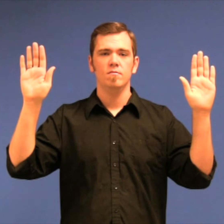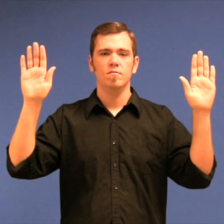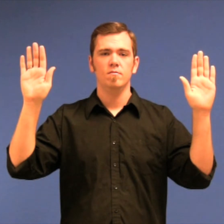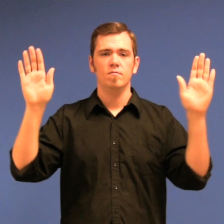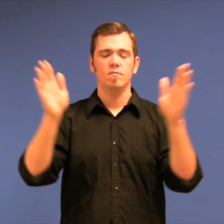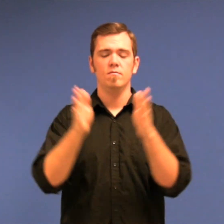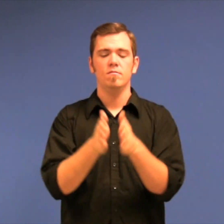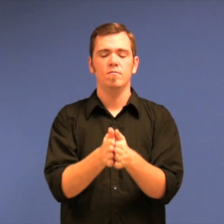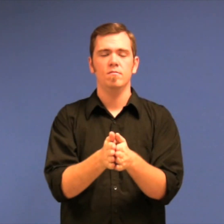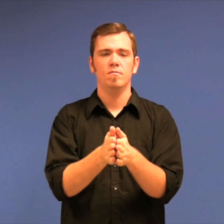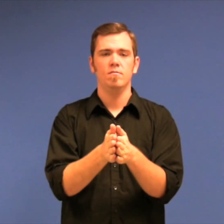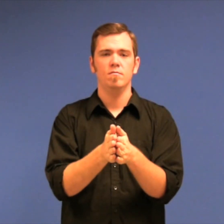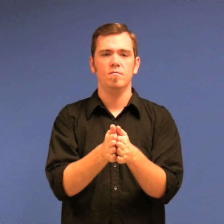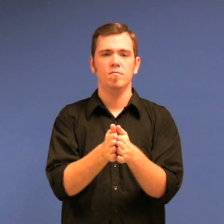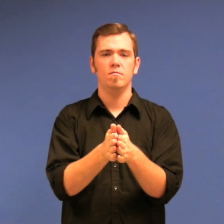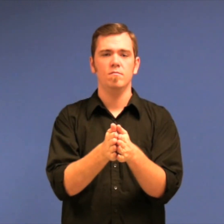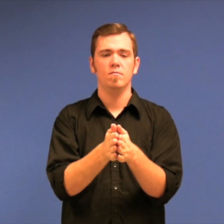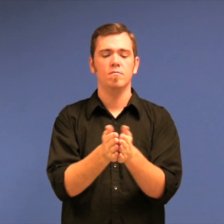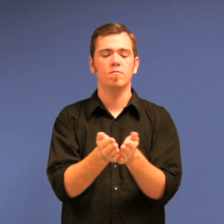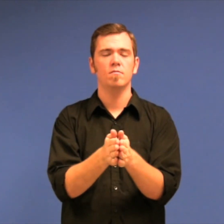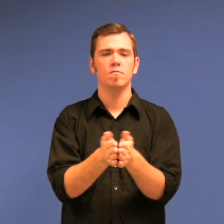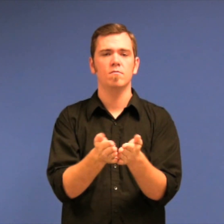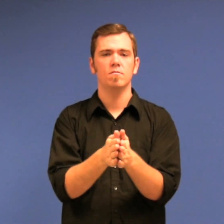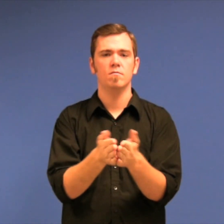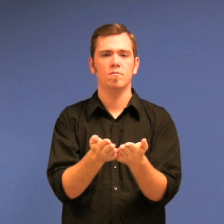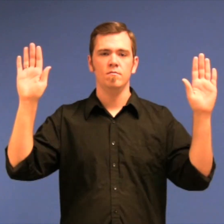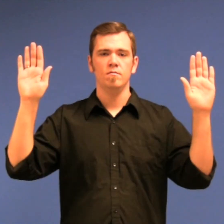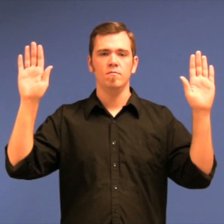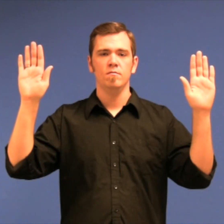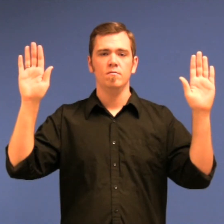is book, just like you're opening the book.